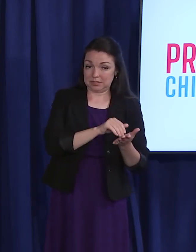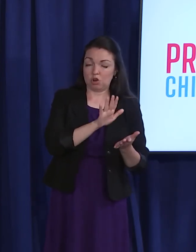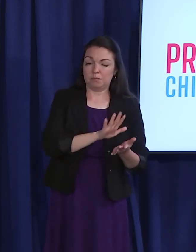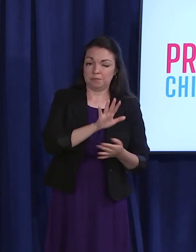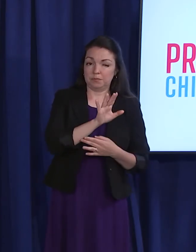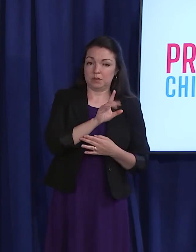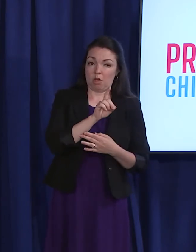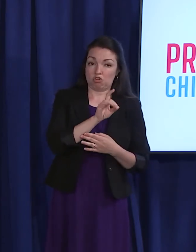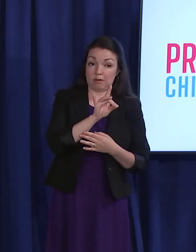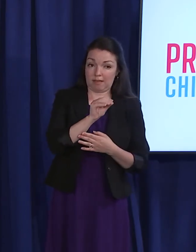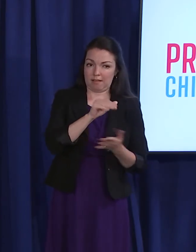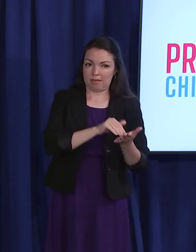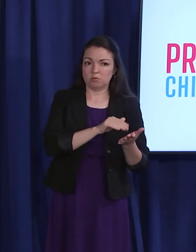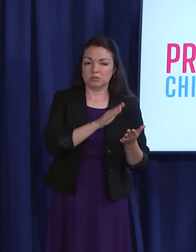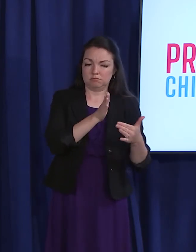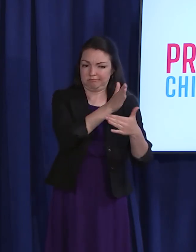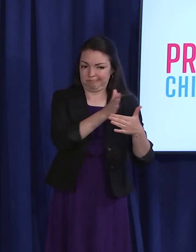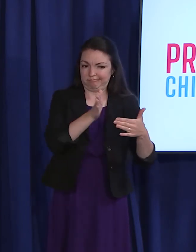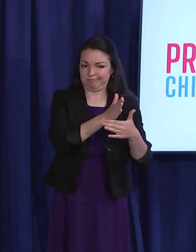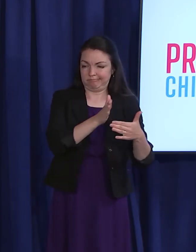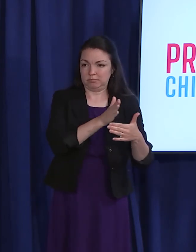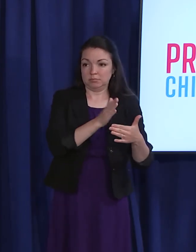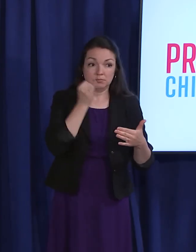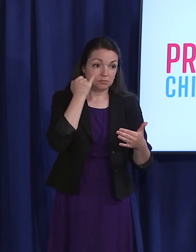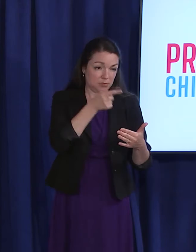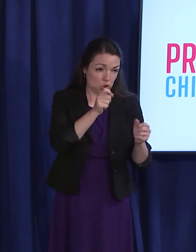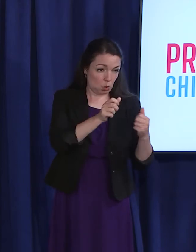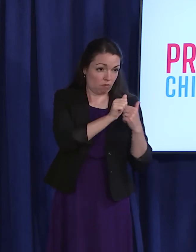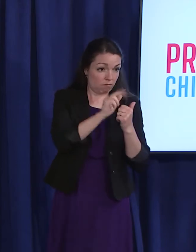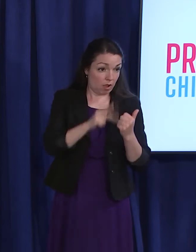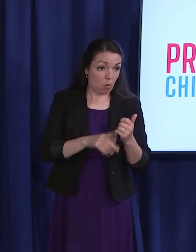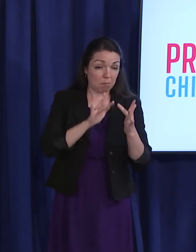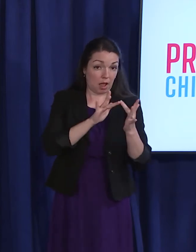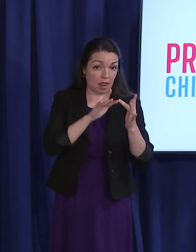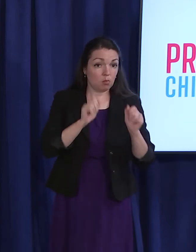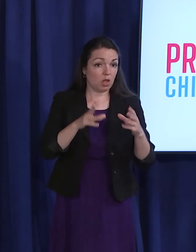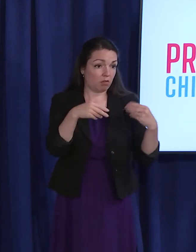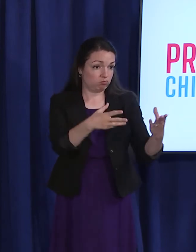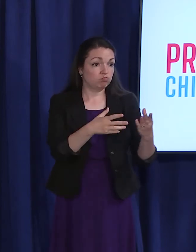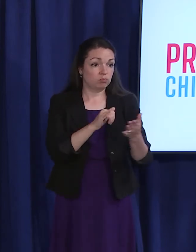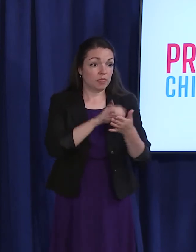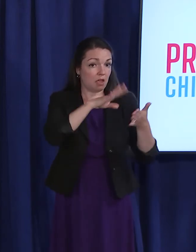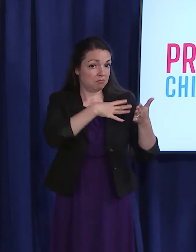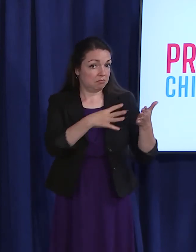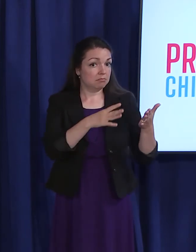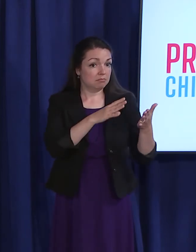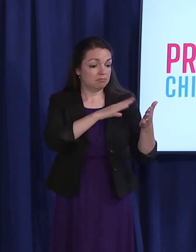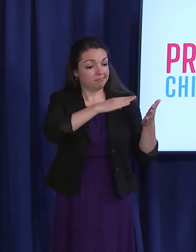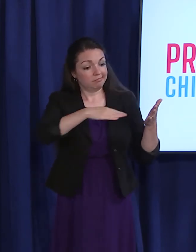range, give or take. And if you want to follow up with us online, we can get you the racial breakdown. Okay, thank you.